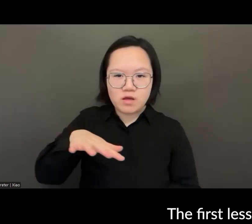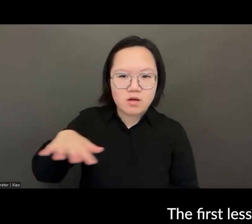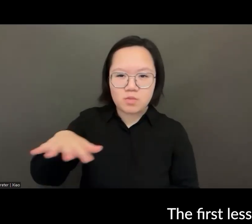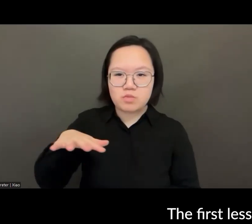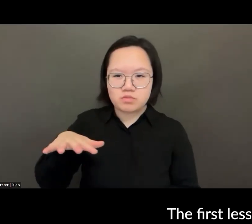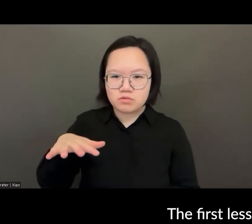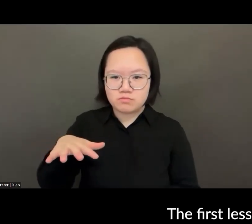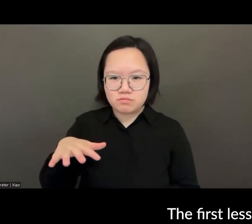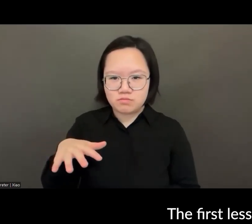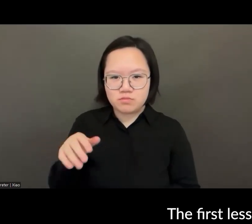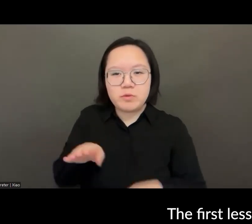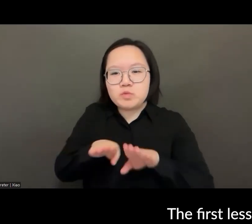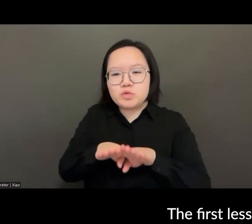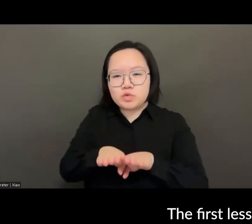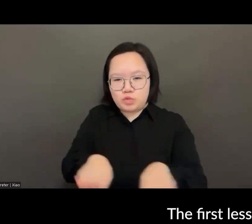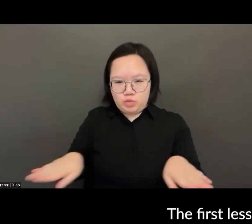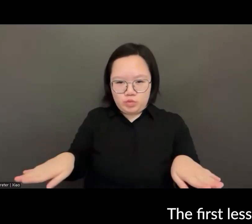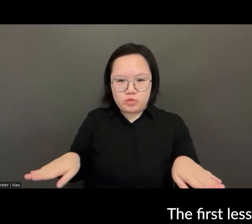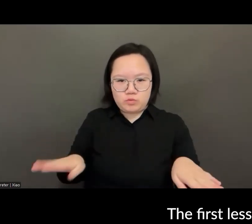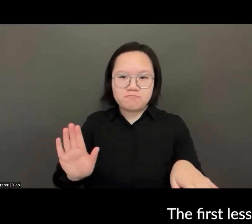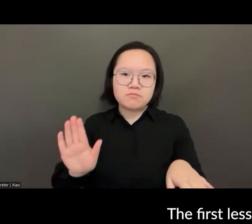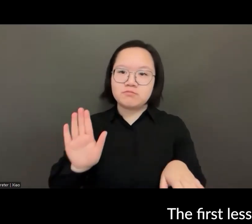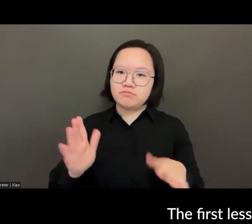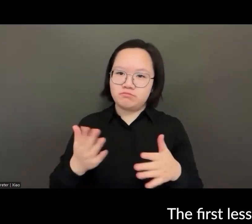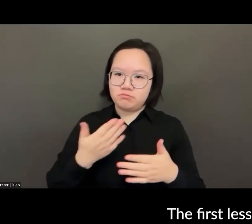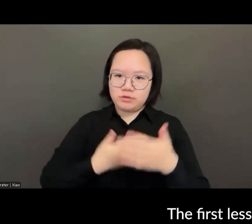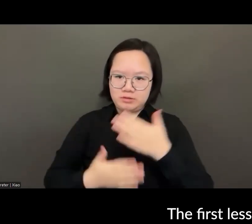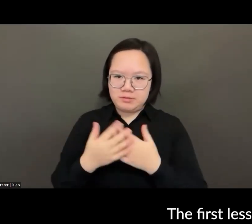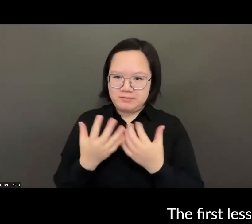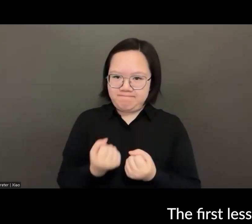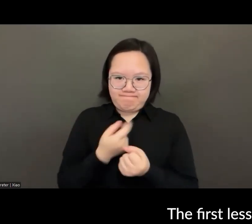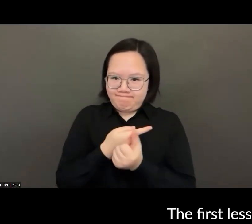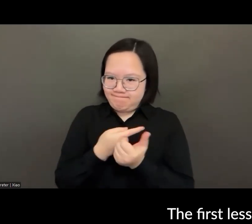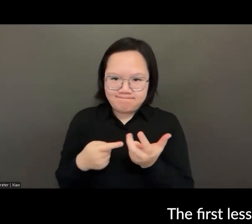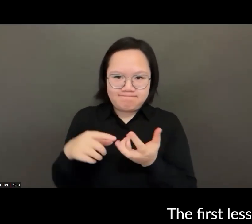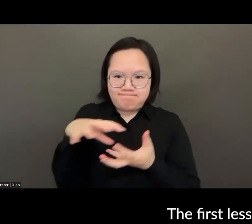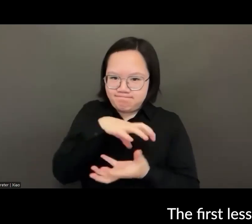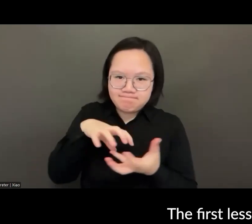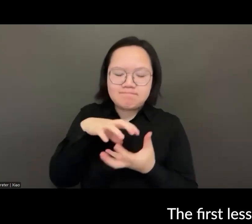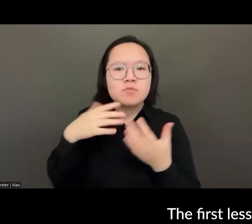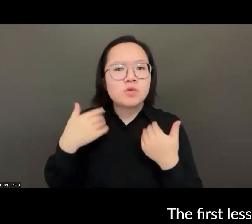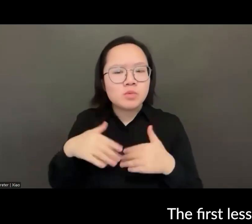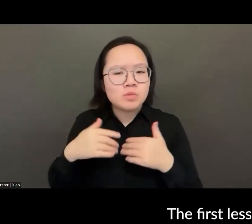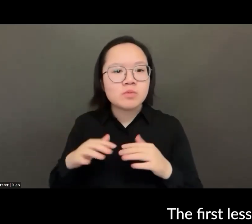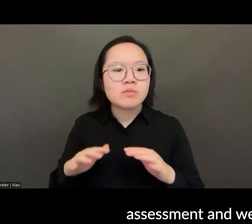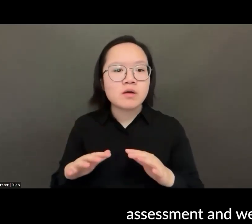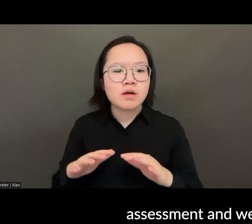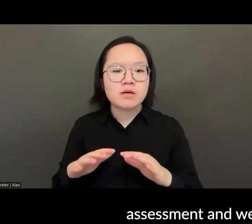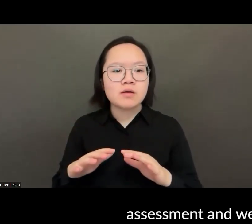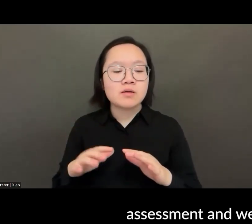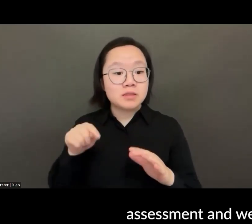The first lesson for us is around identification and, of course,